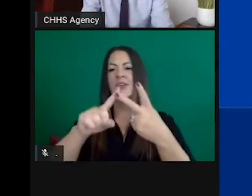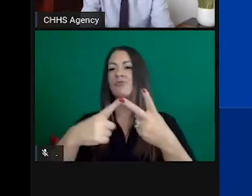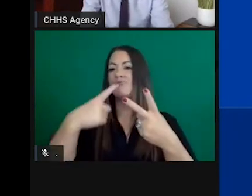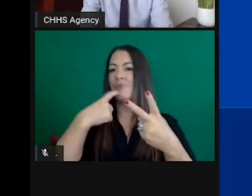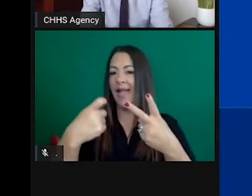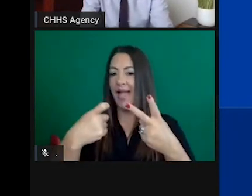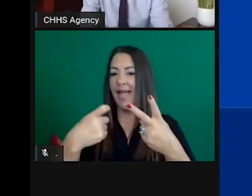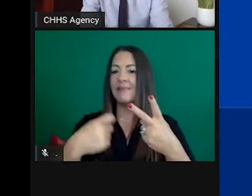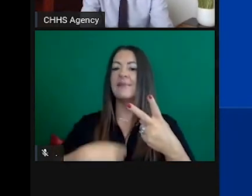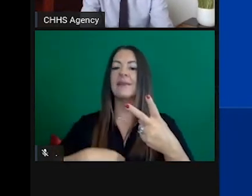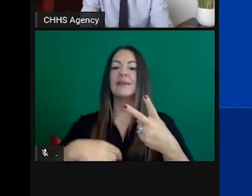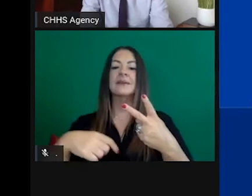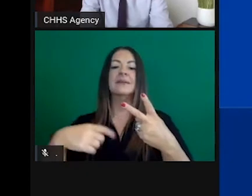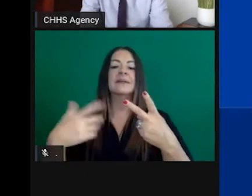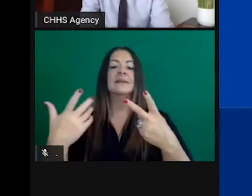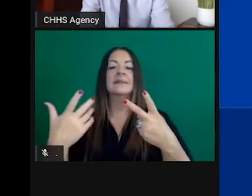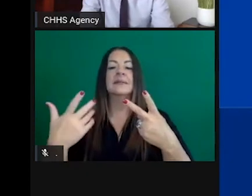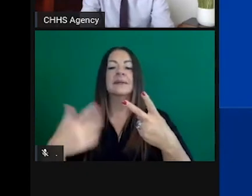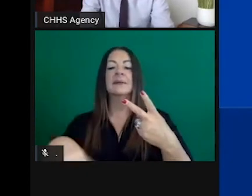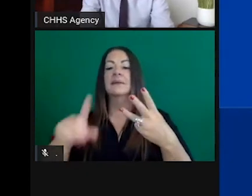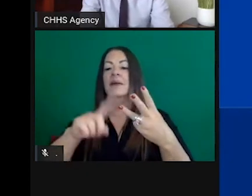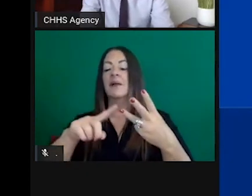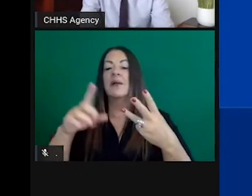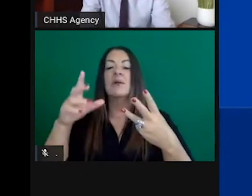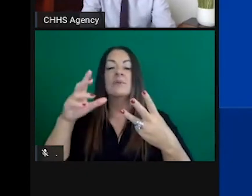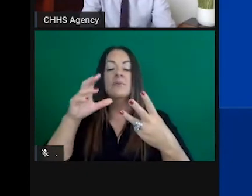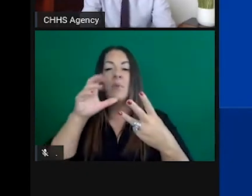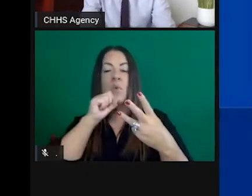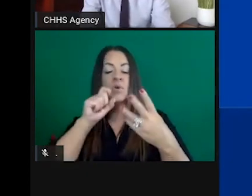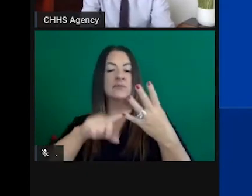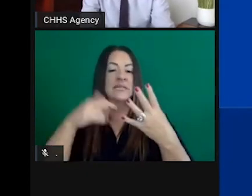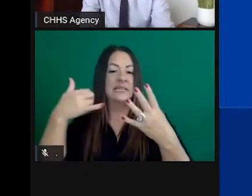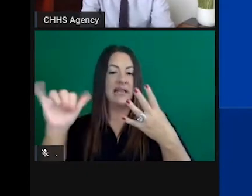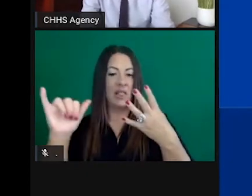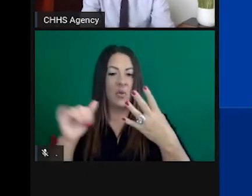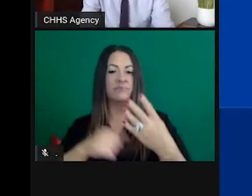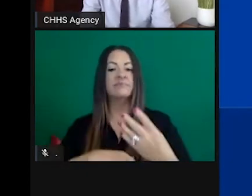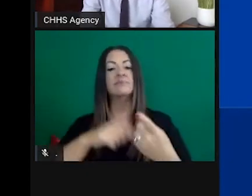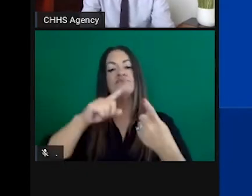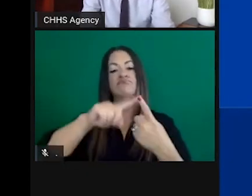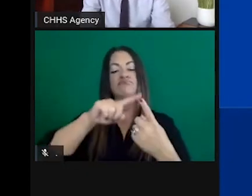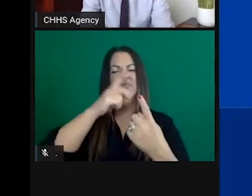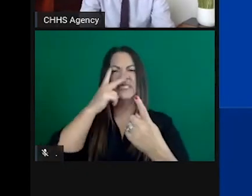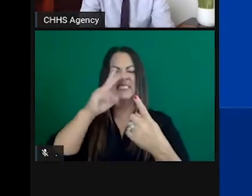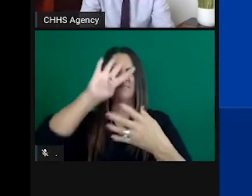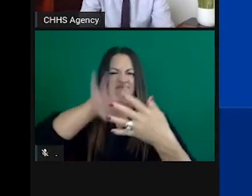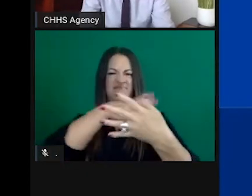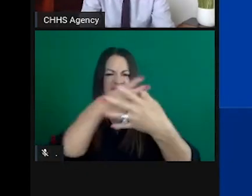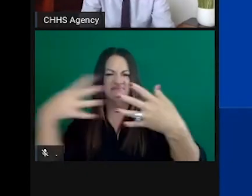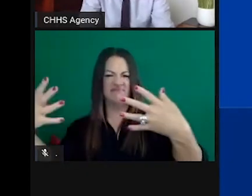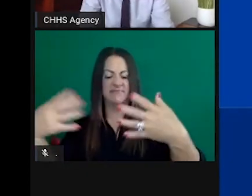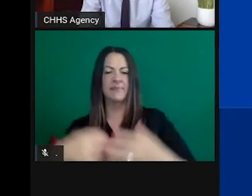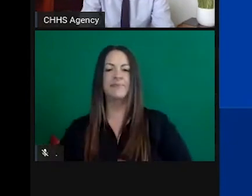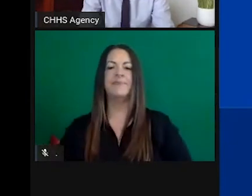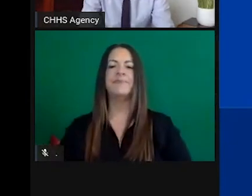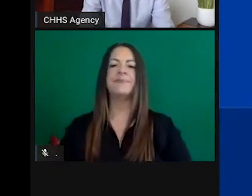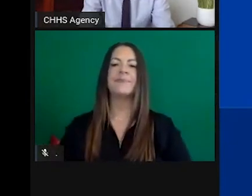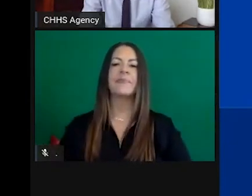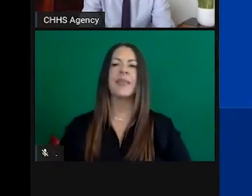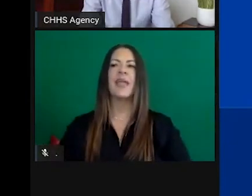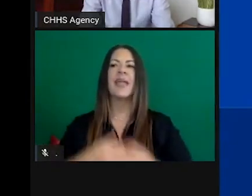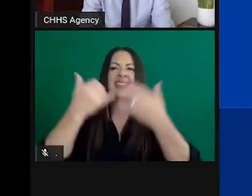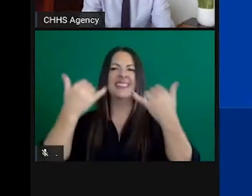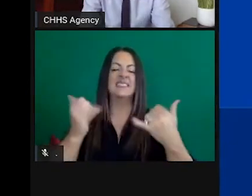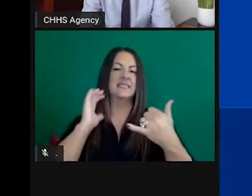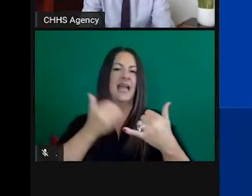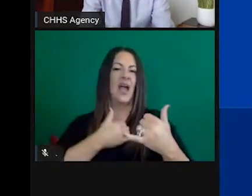9 counties and 2 counties respectively. Today, 2 weeks, this is really our second update